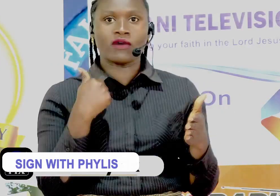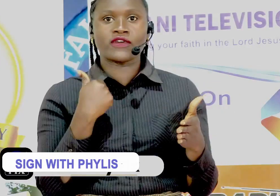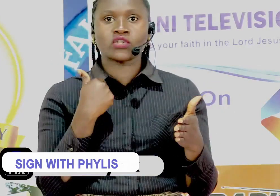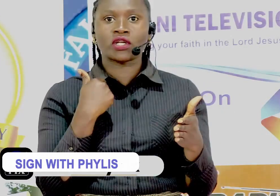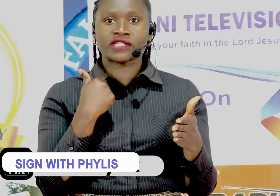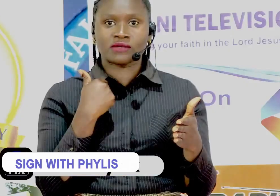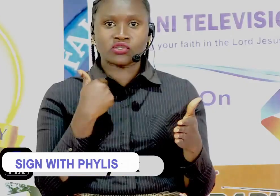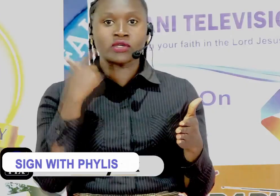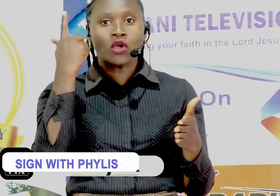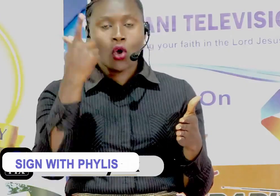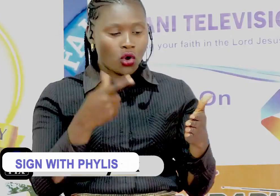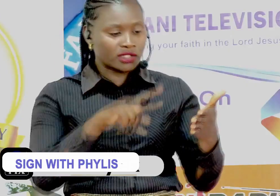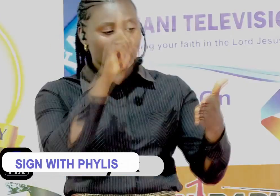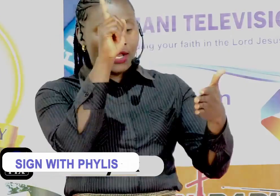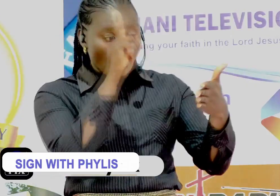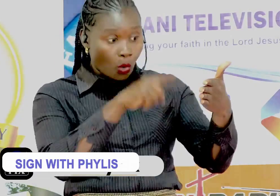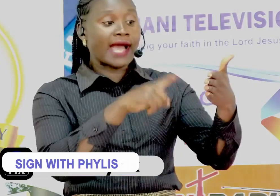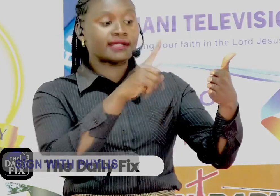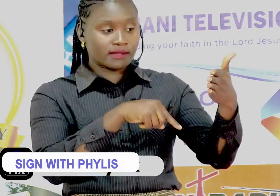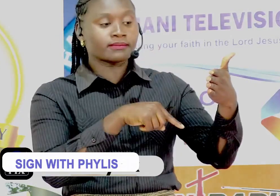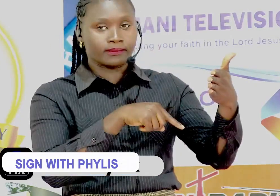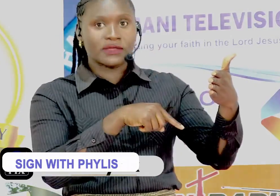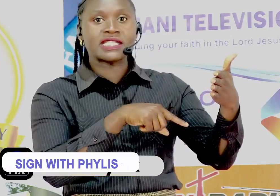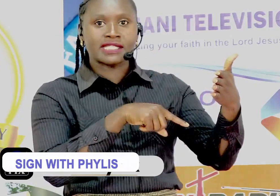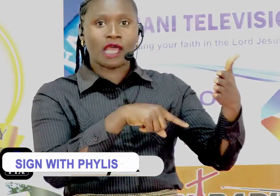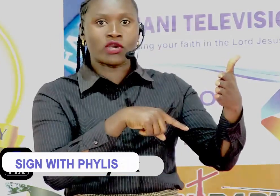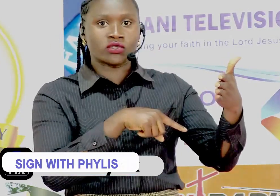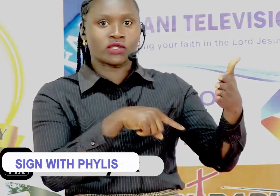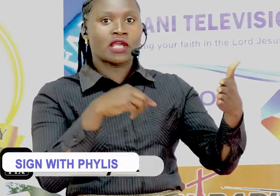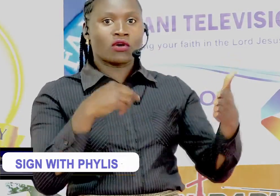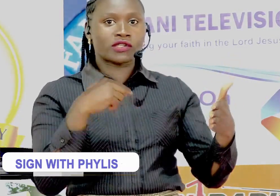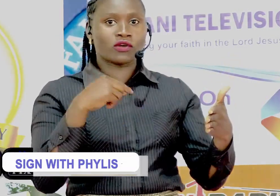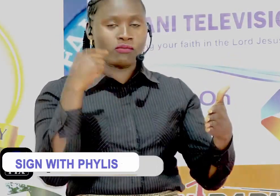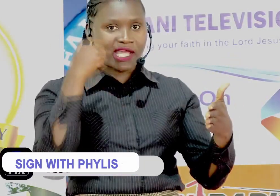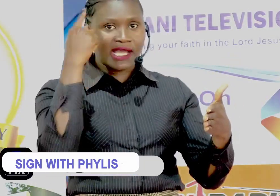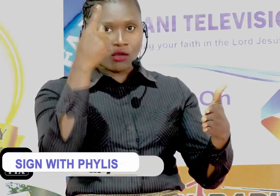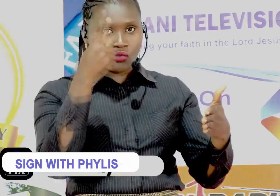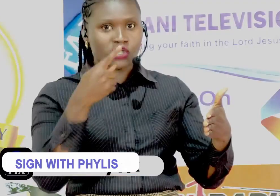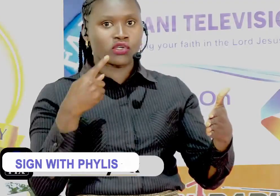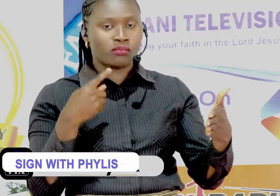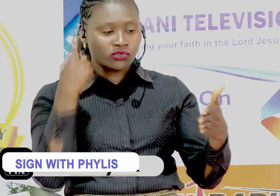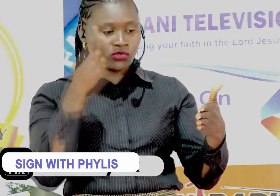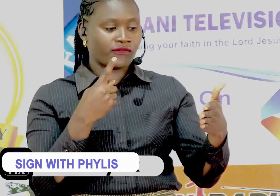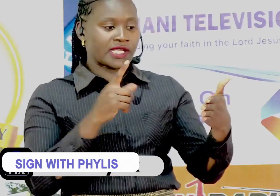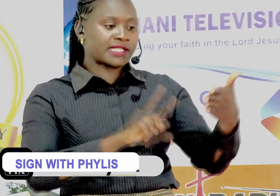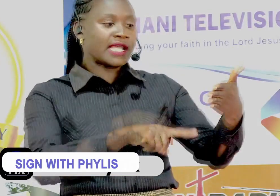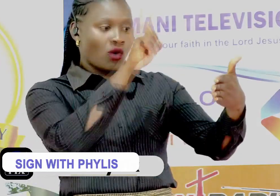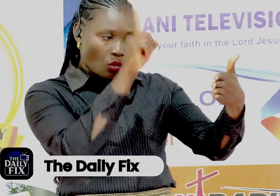facial expression on what. It is a question. Also make a question pose on your face.